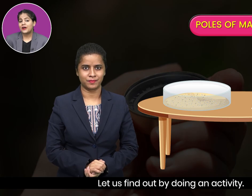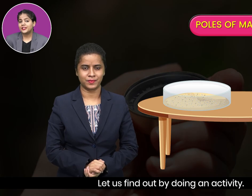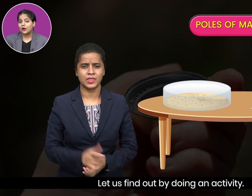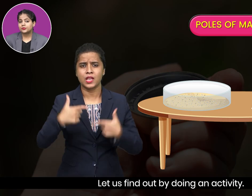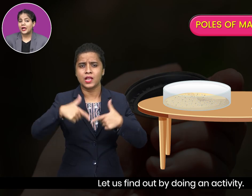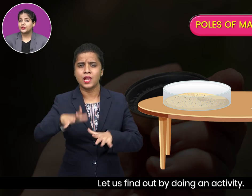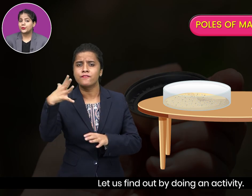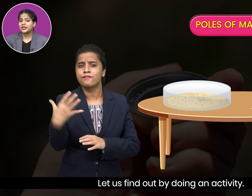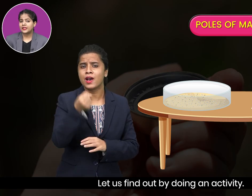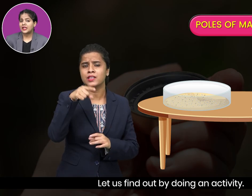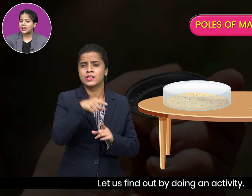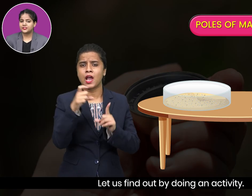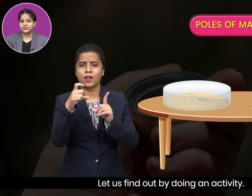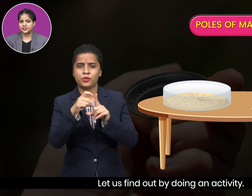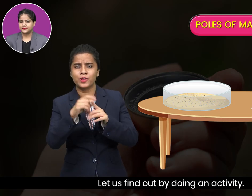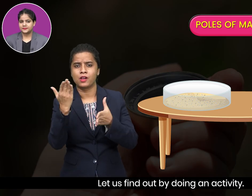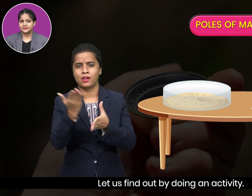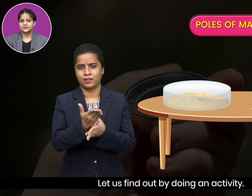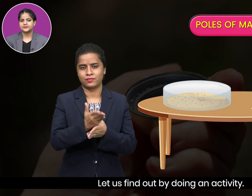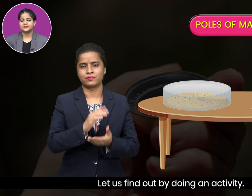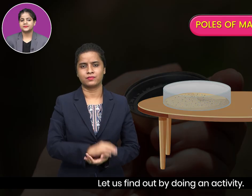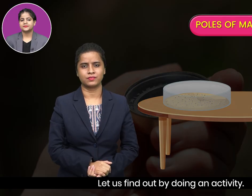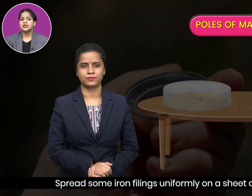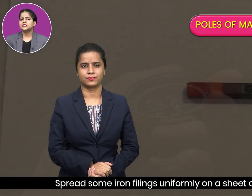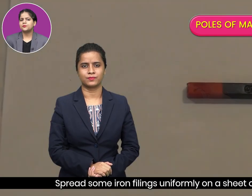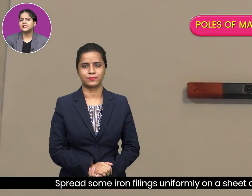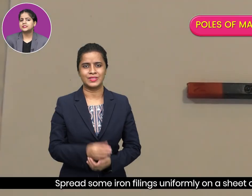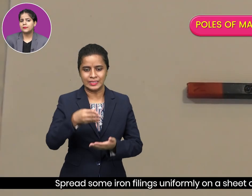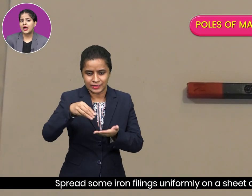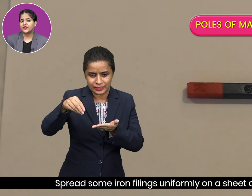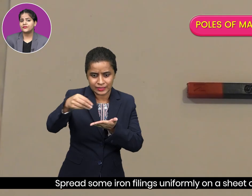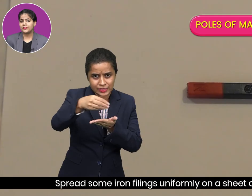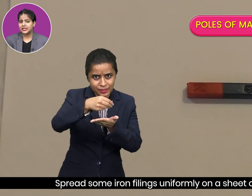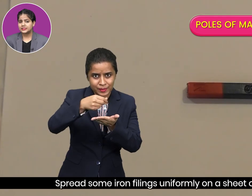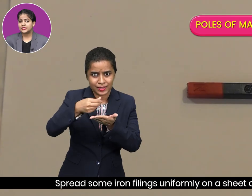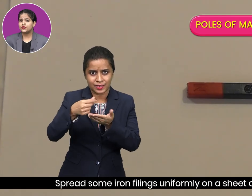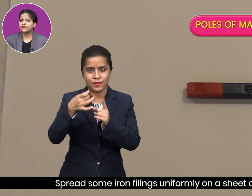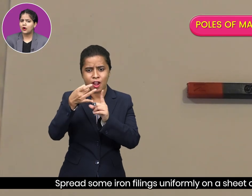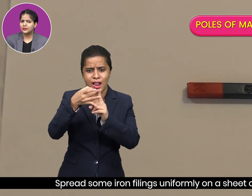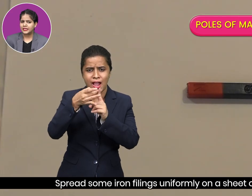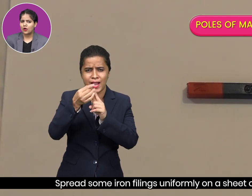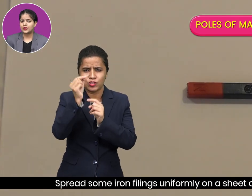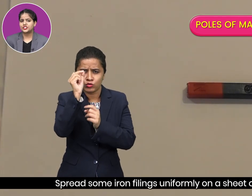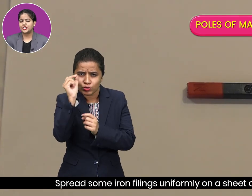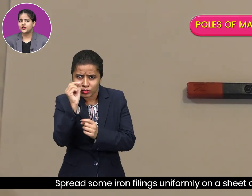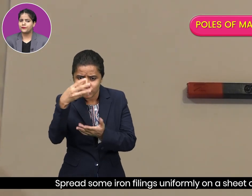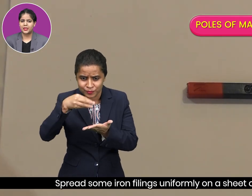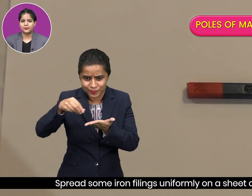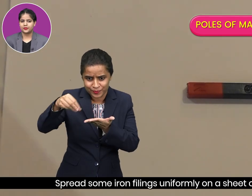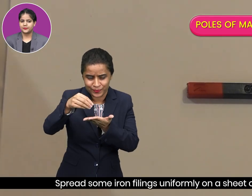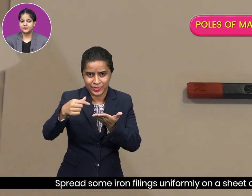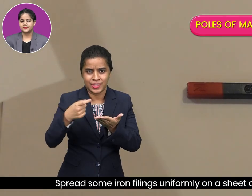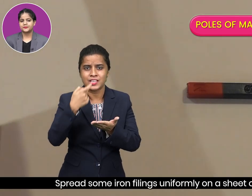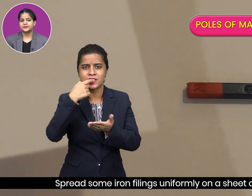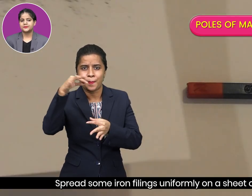Let's find out by doing an activity. Spread some iron filings uniformly on a sheet of